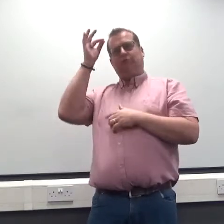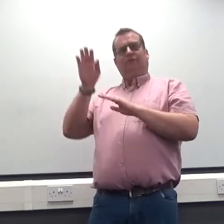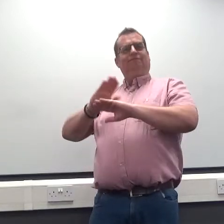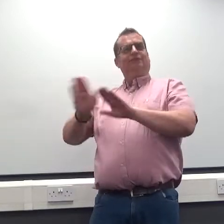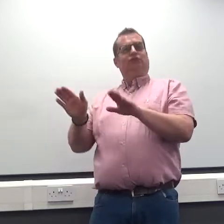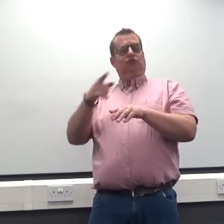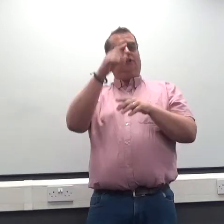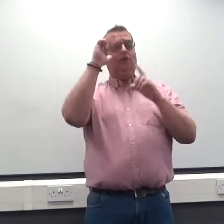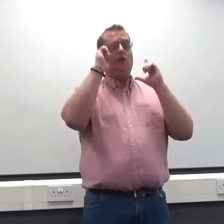for interpreters.